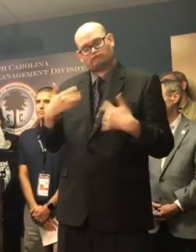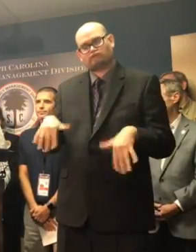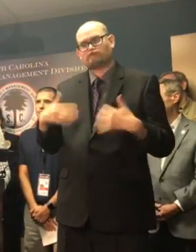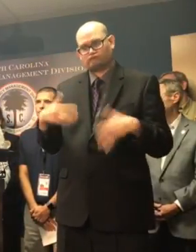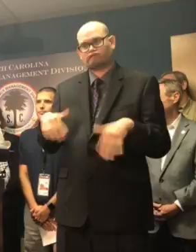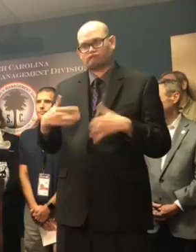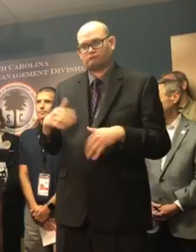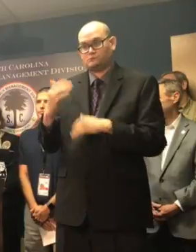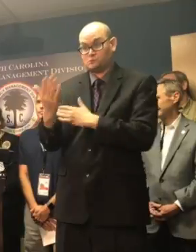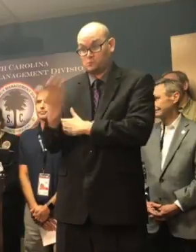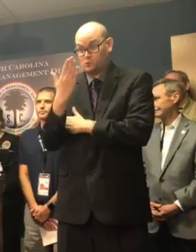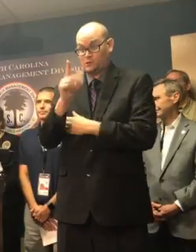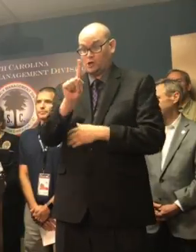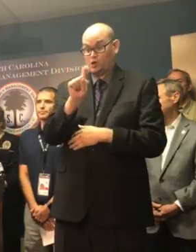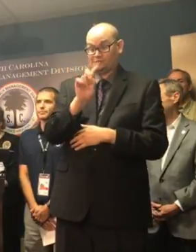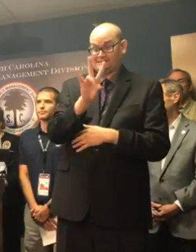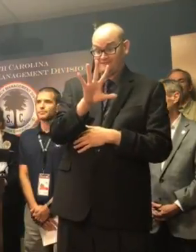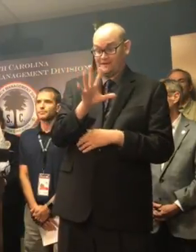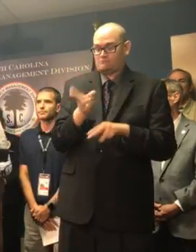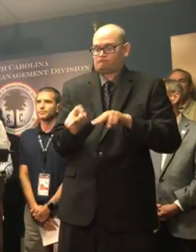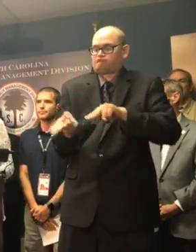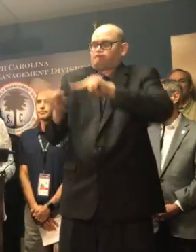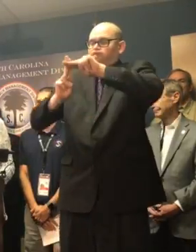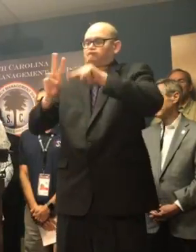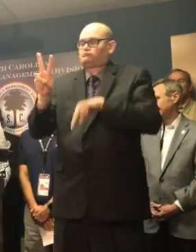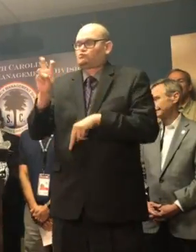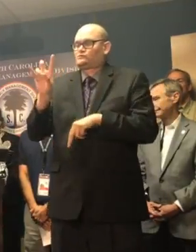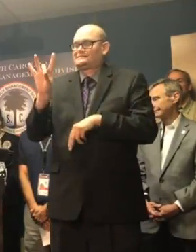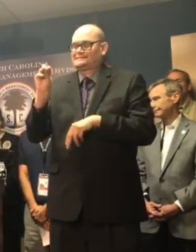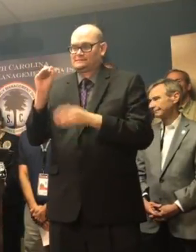175,000 this morning, so we appreciate the South Carolinians who are being,